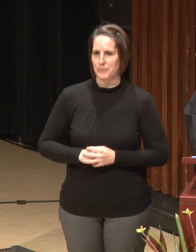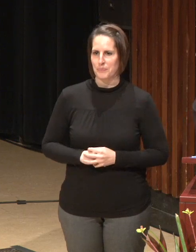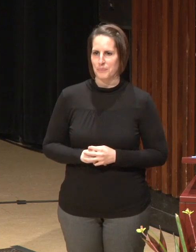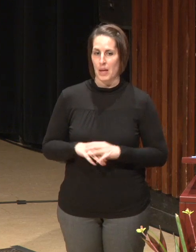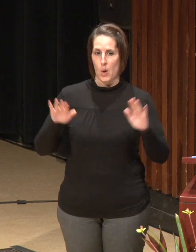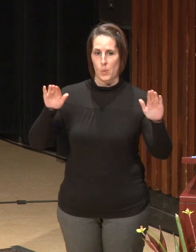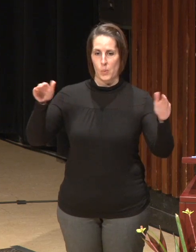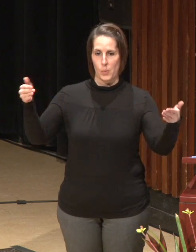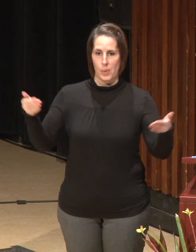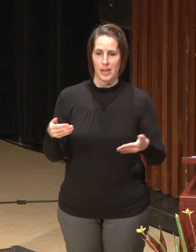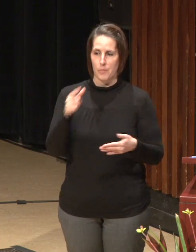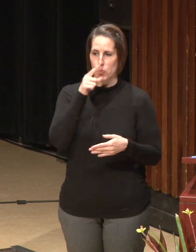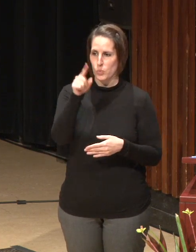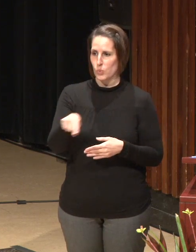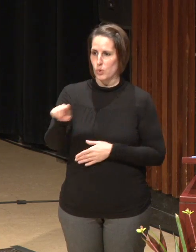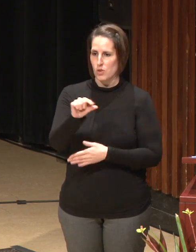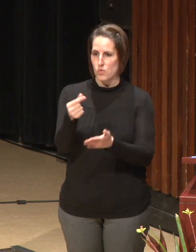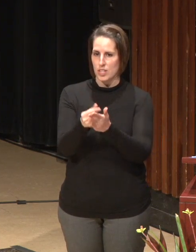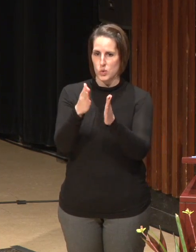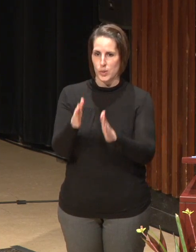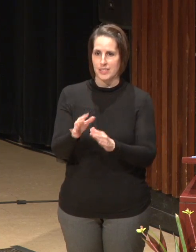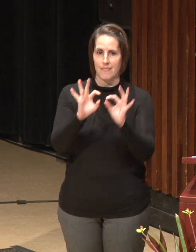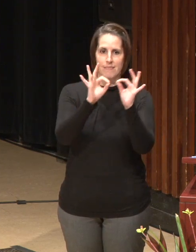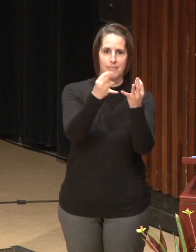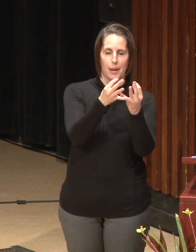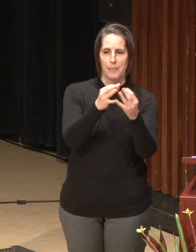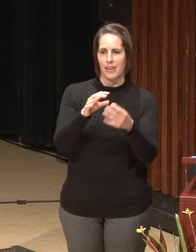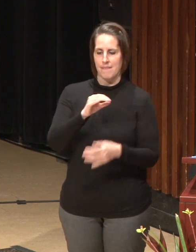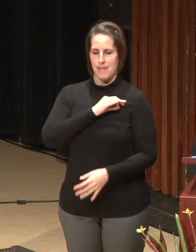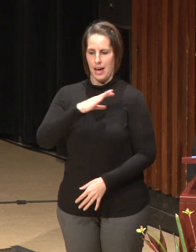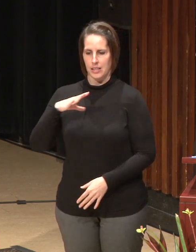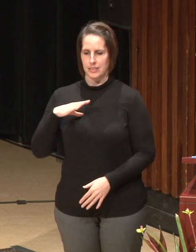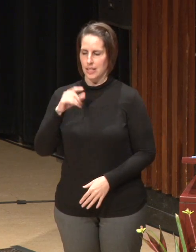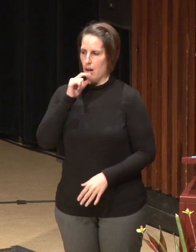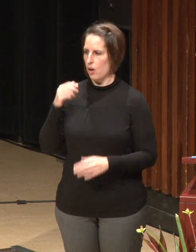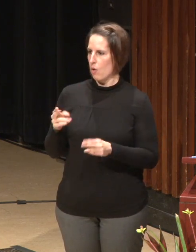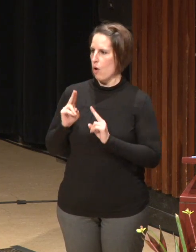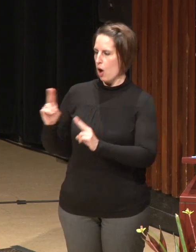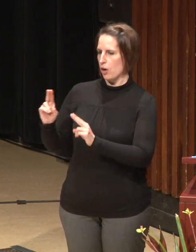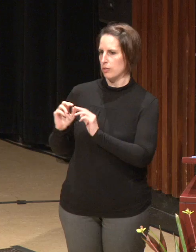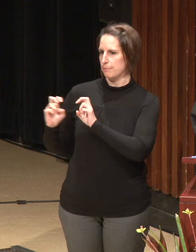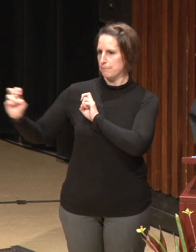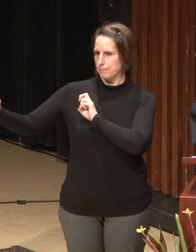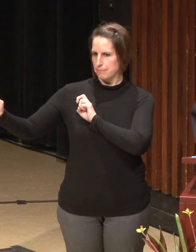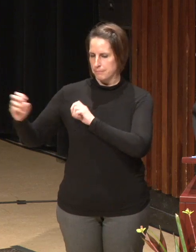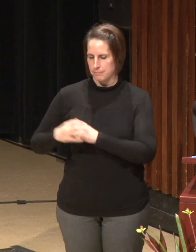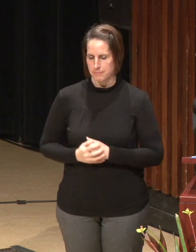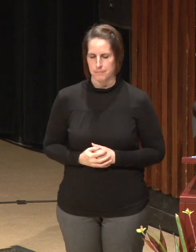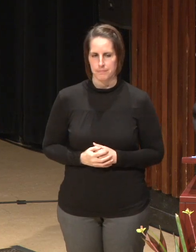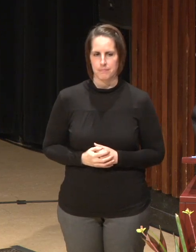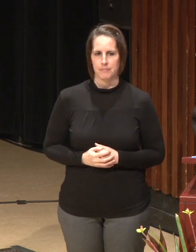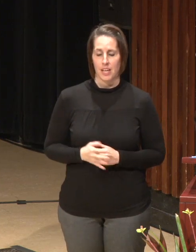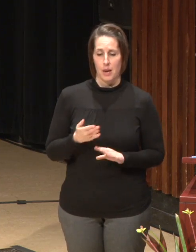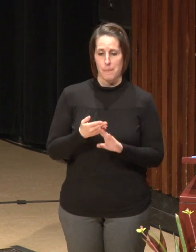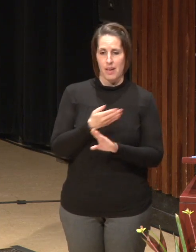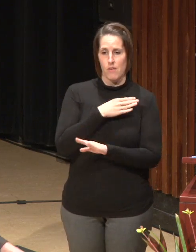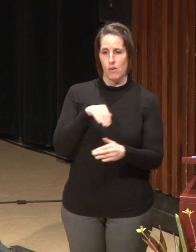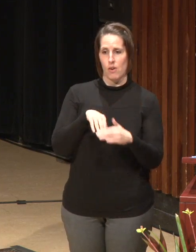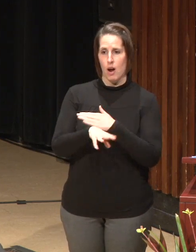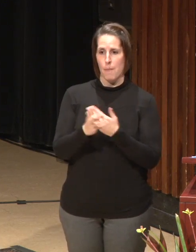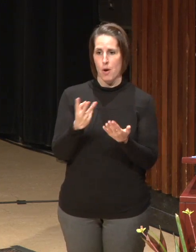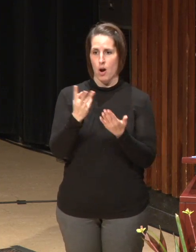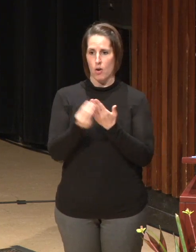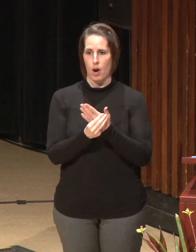and welcome to all of our graduates, family, faculty, and honored platform guests. If someone had told me before starting this